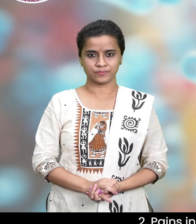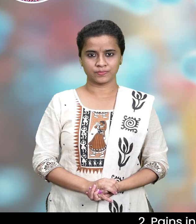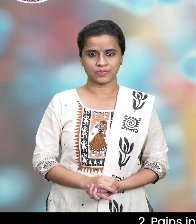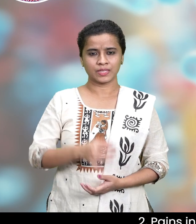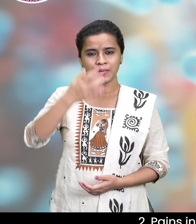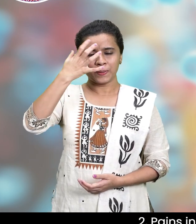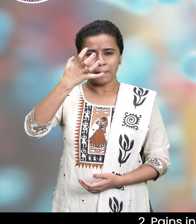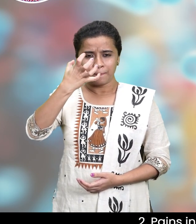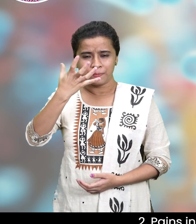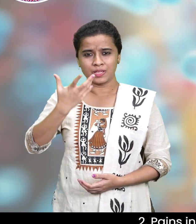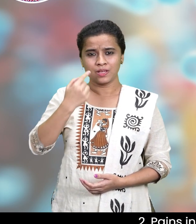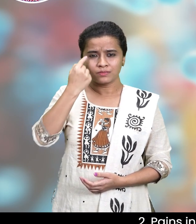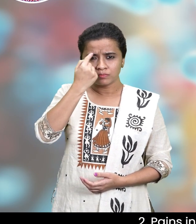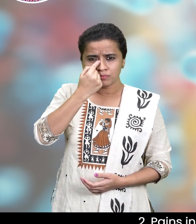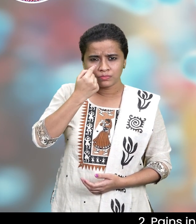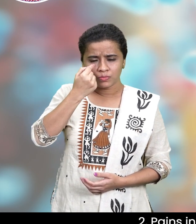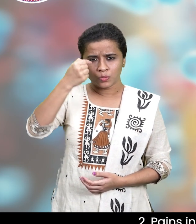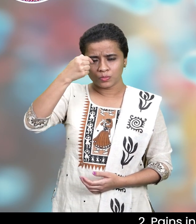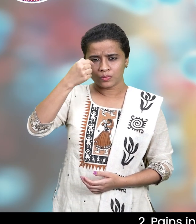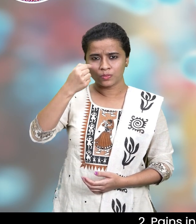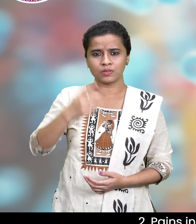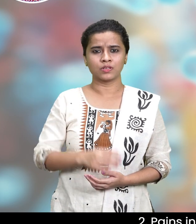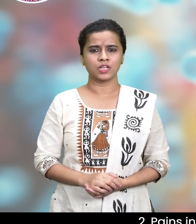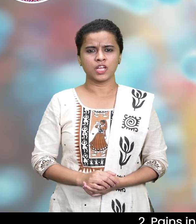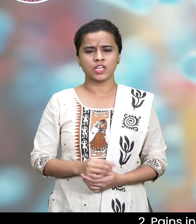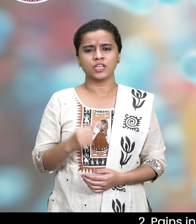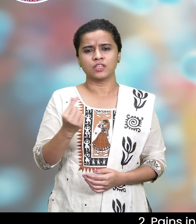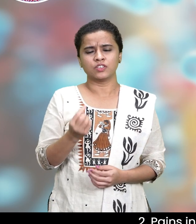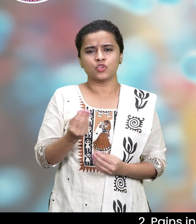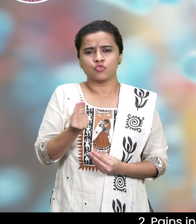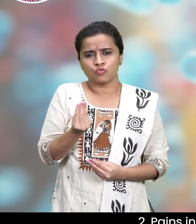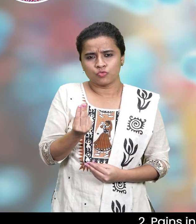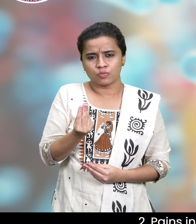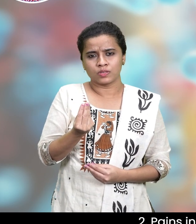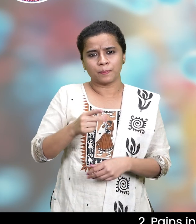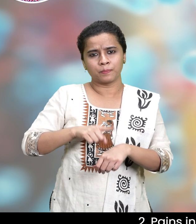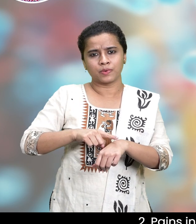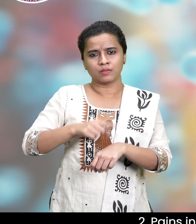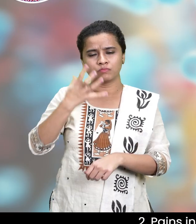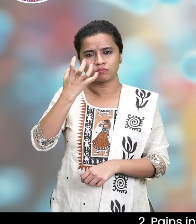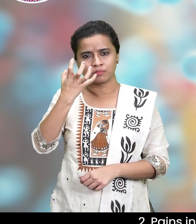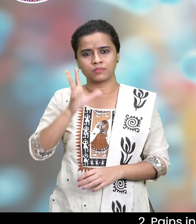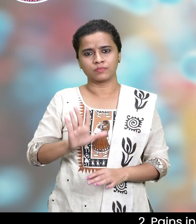Pains in eye socket is very prominent symptom.